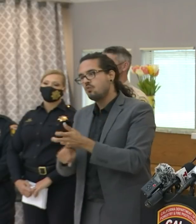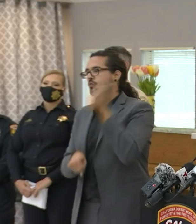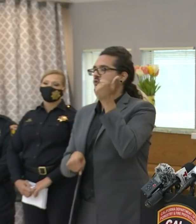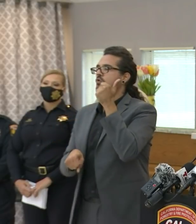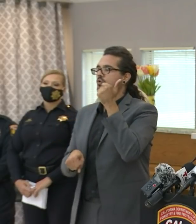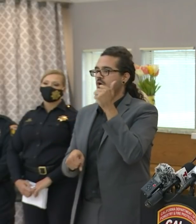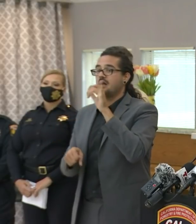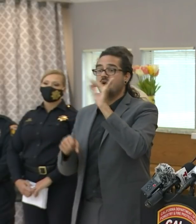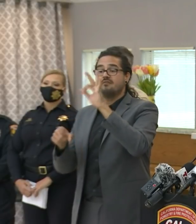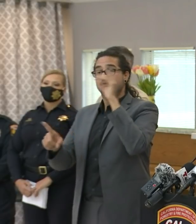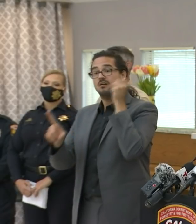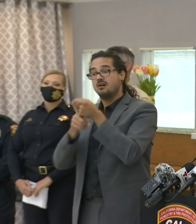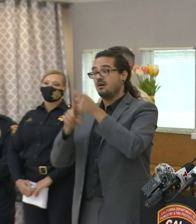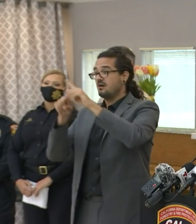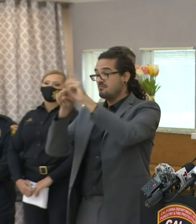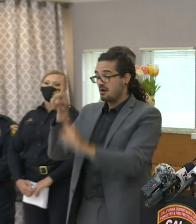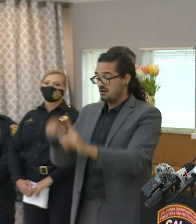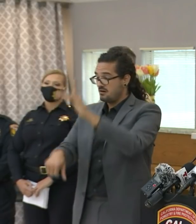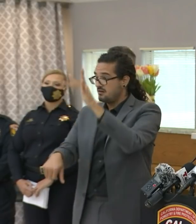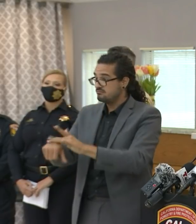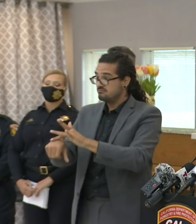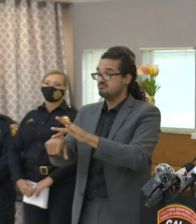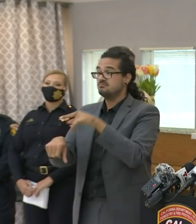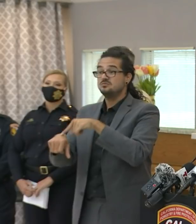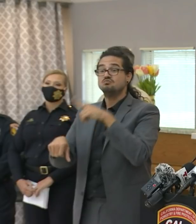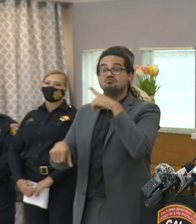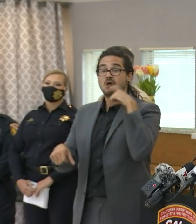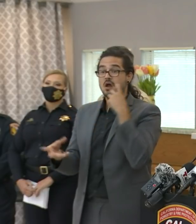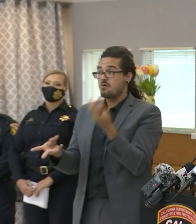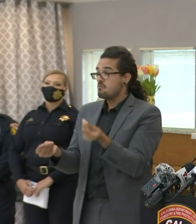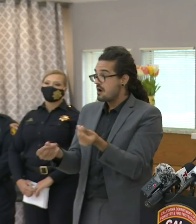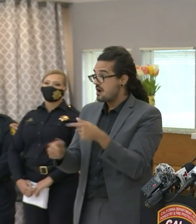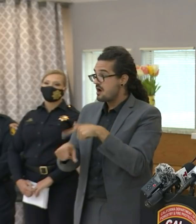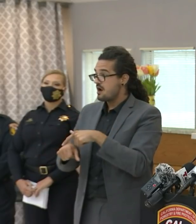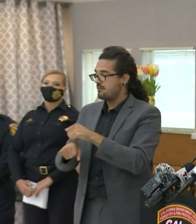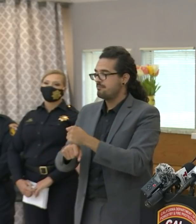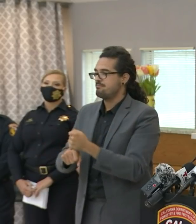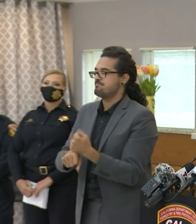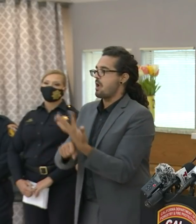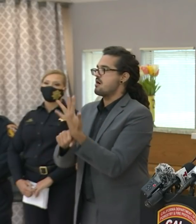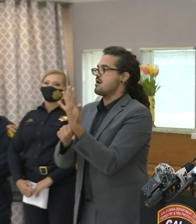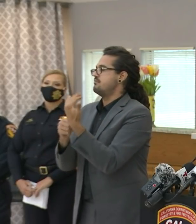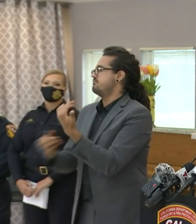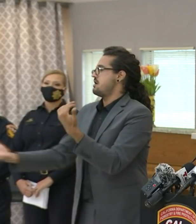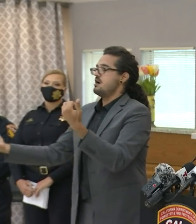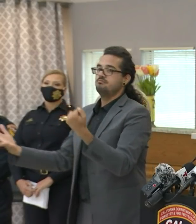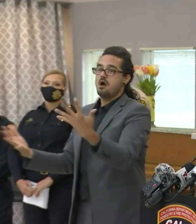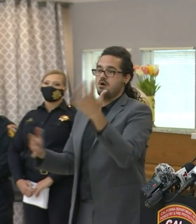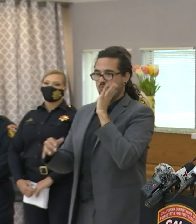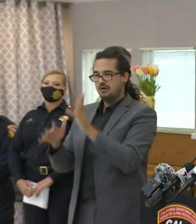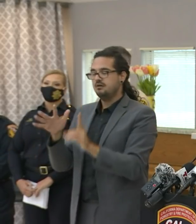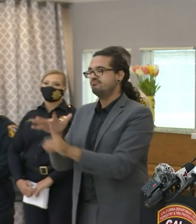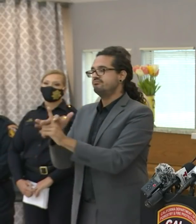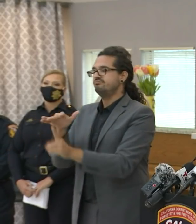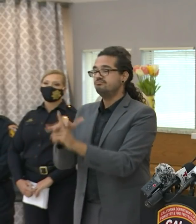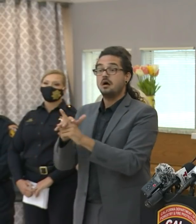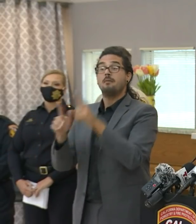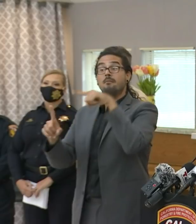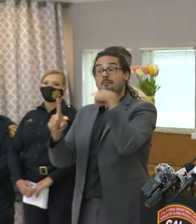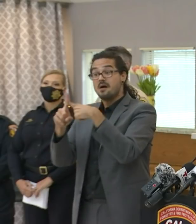lightning, there's a potential that we have new fires and expect large fire growth out of that due to the wind factors and the field conditions out